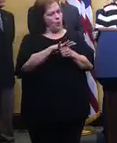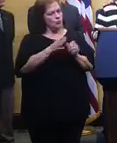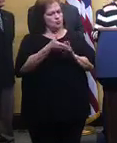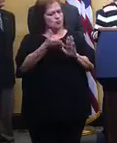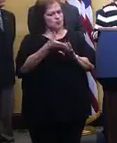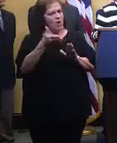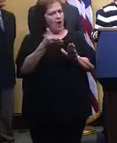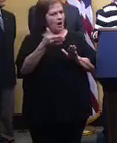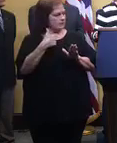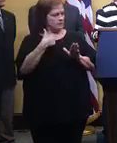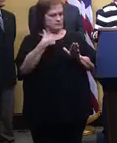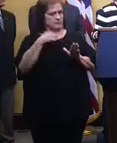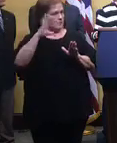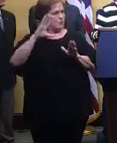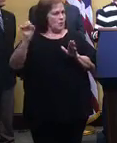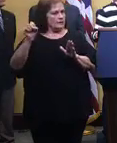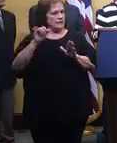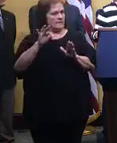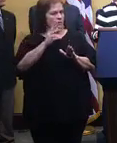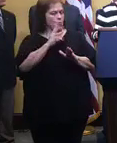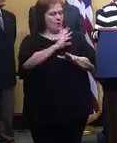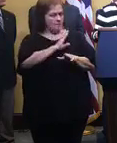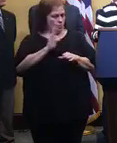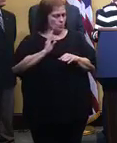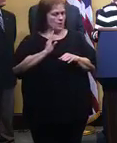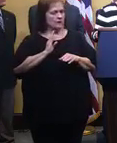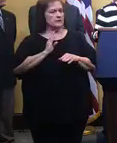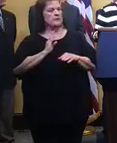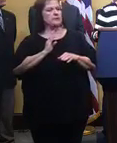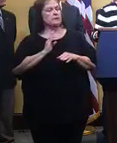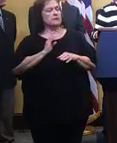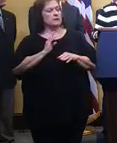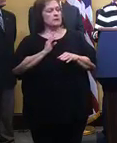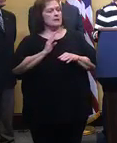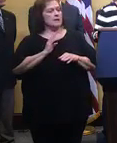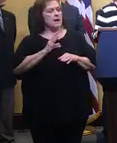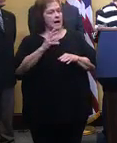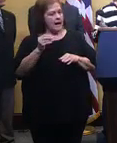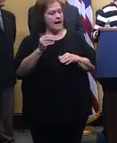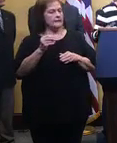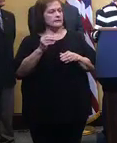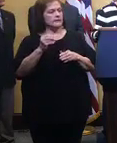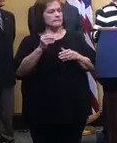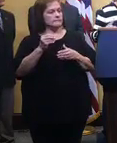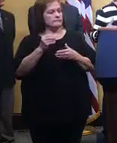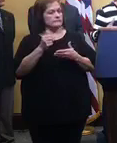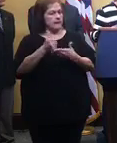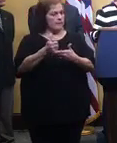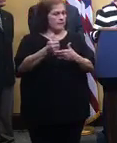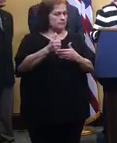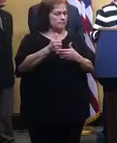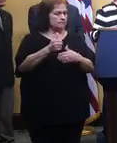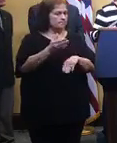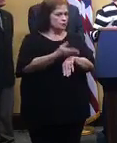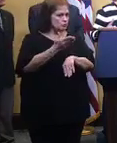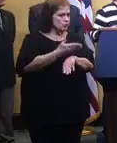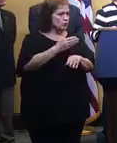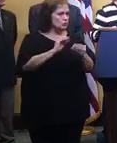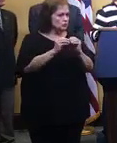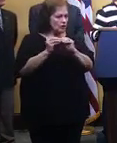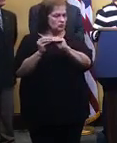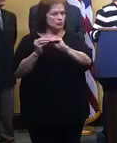me being the president of the Sewerage and Water Board, strengthening the infrastructure relative to that, making sure that we are